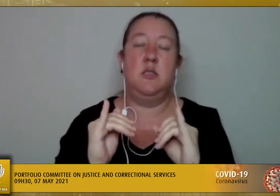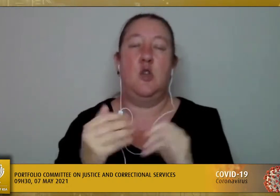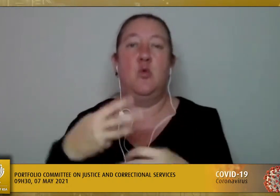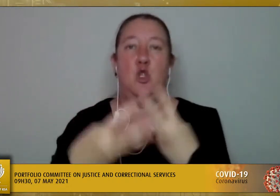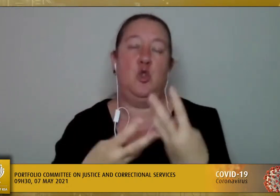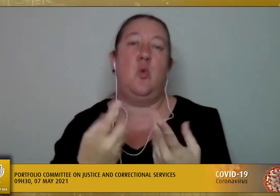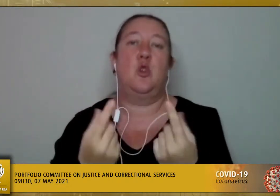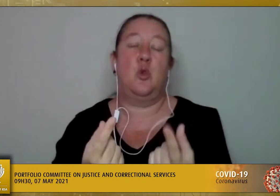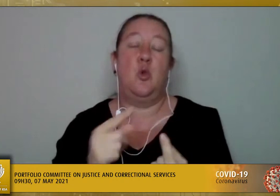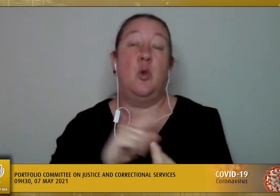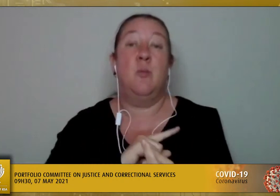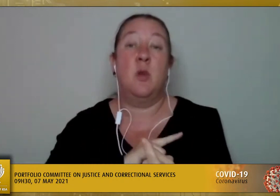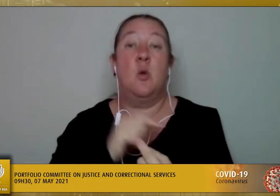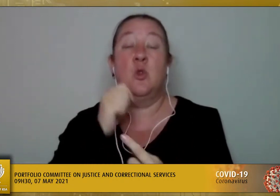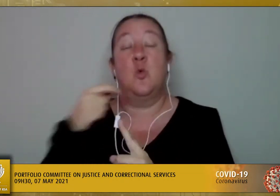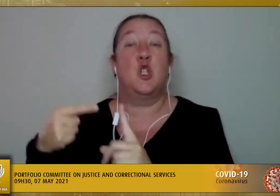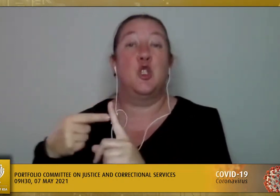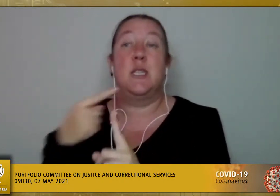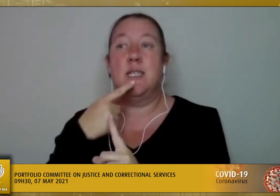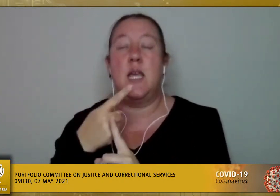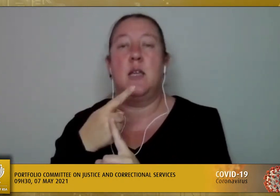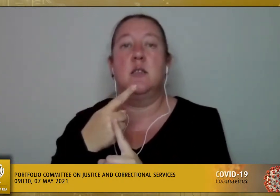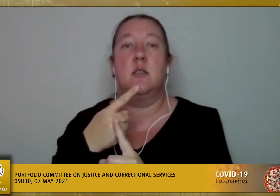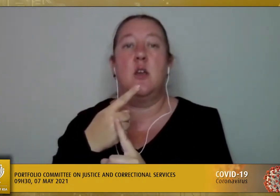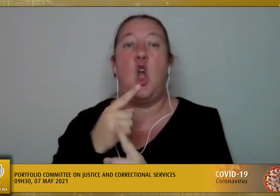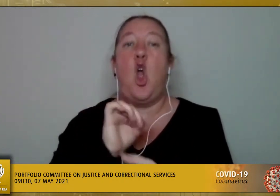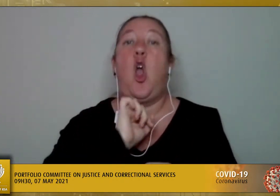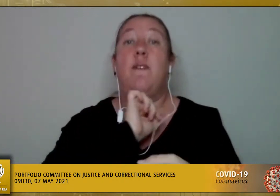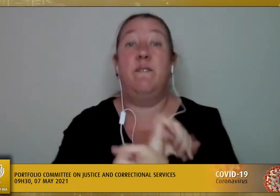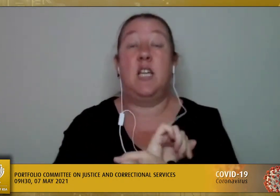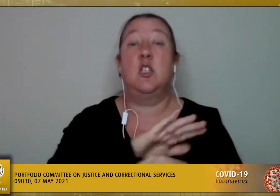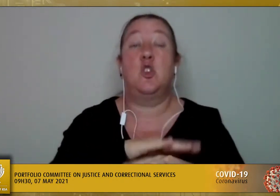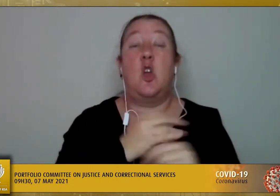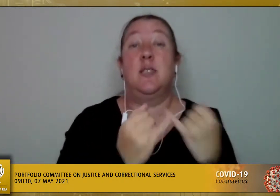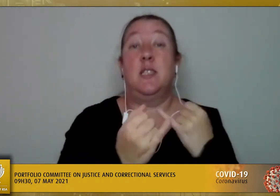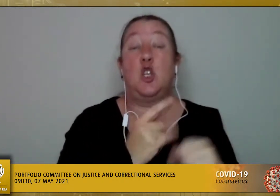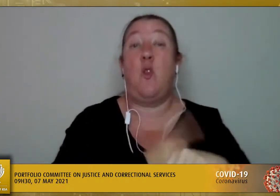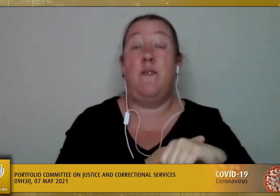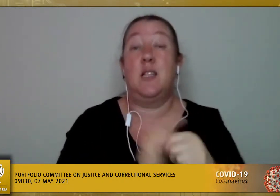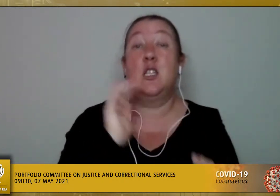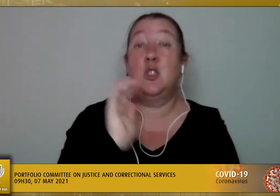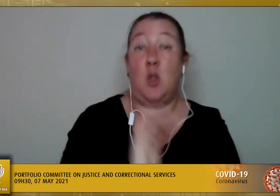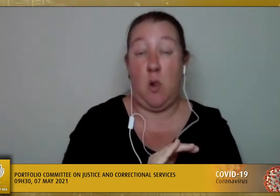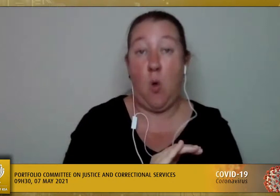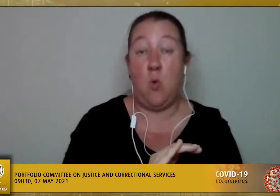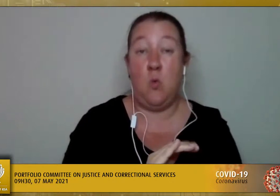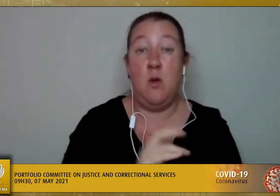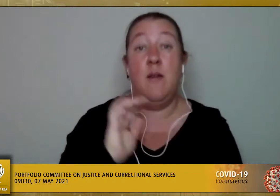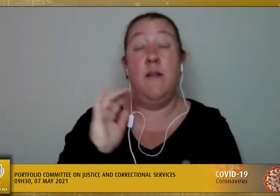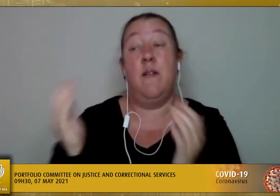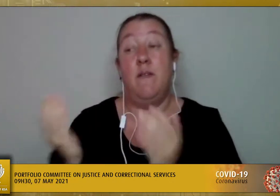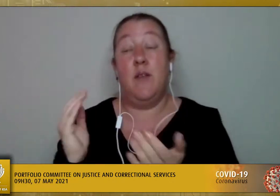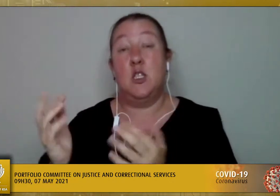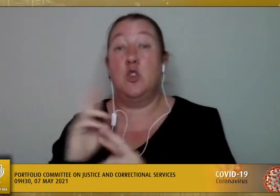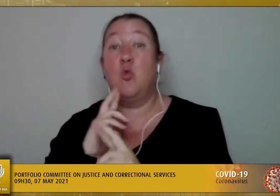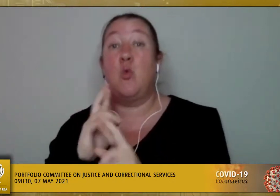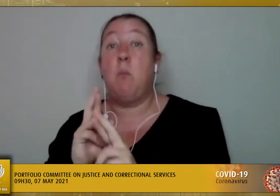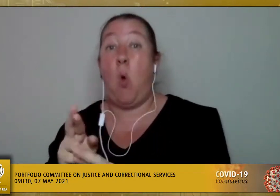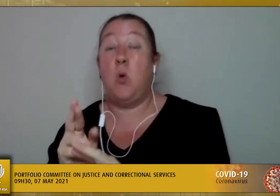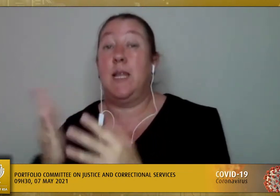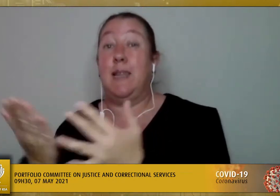because when she says conviction on the sexual offenses is low Visa is the reported cases